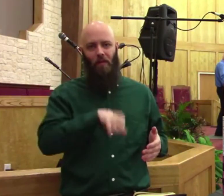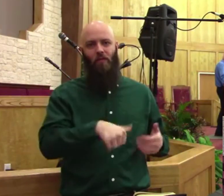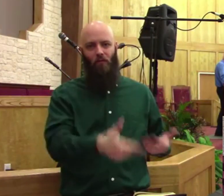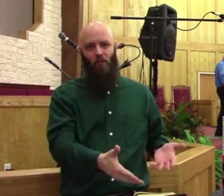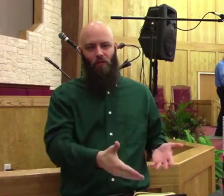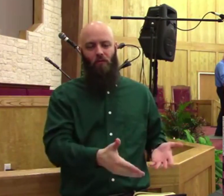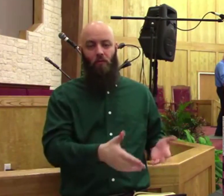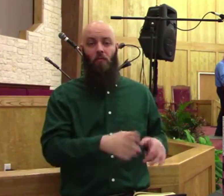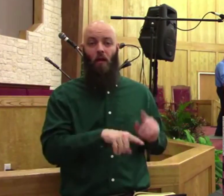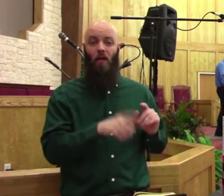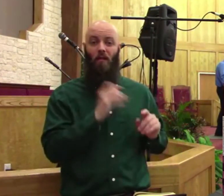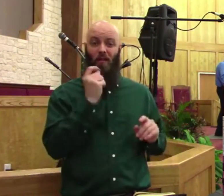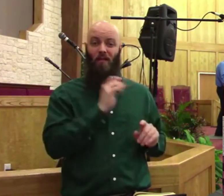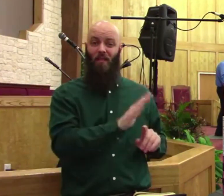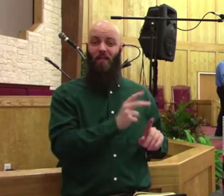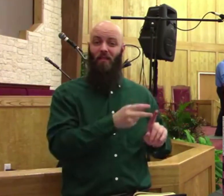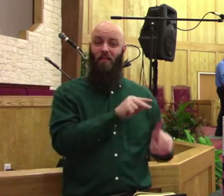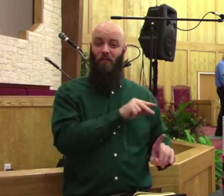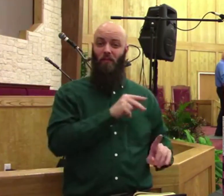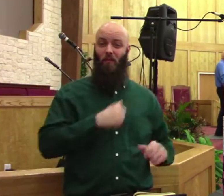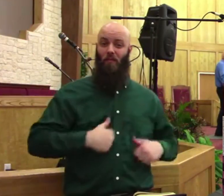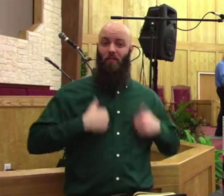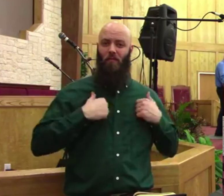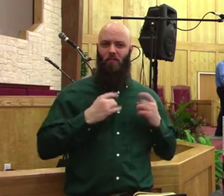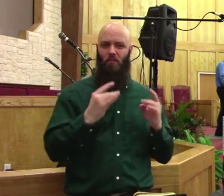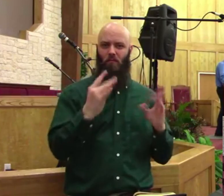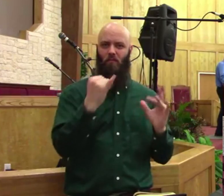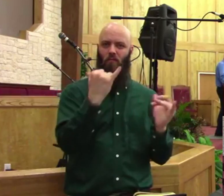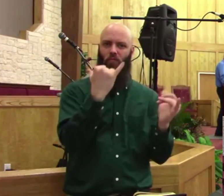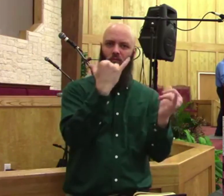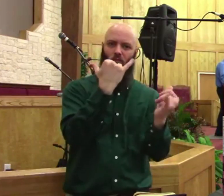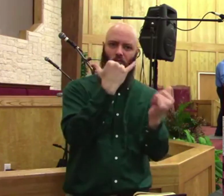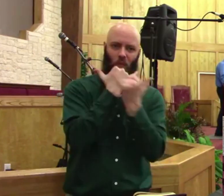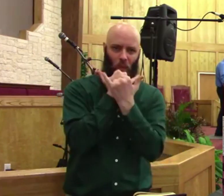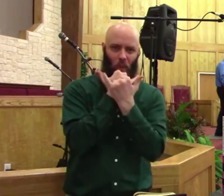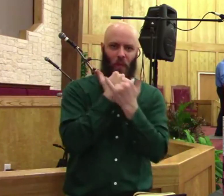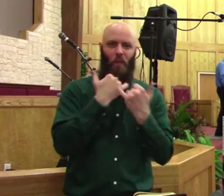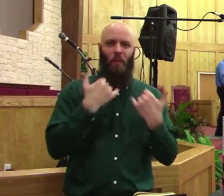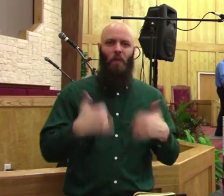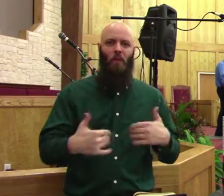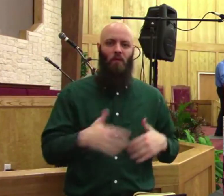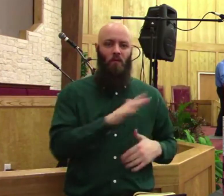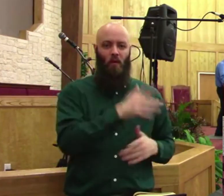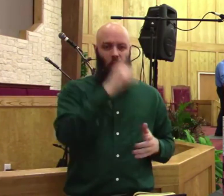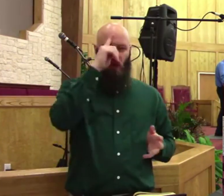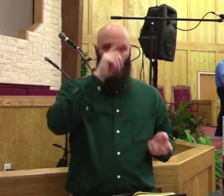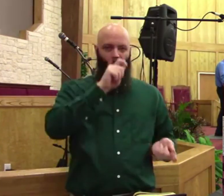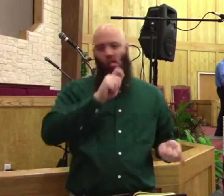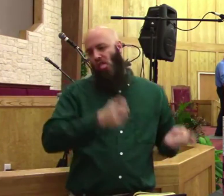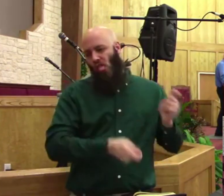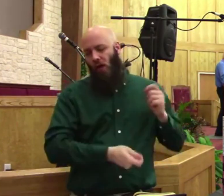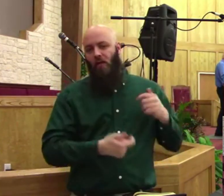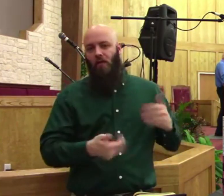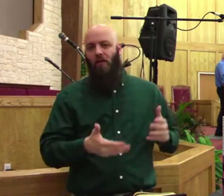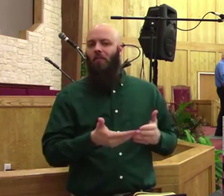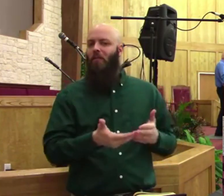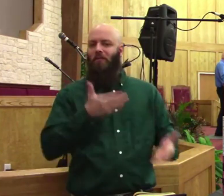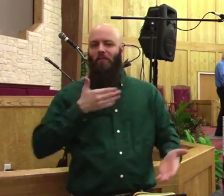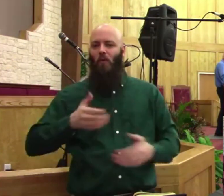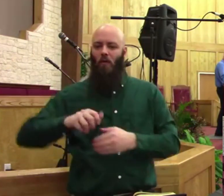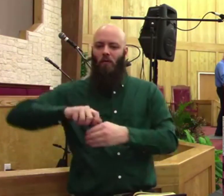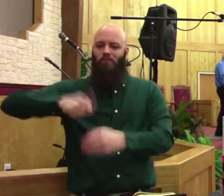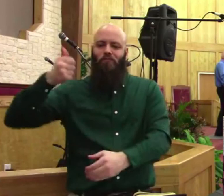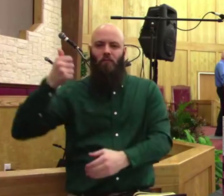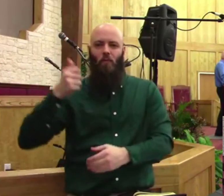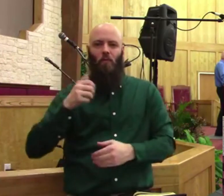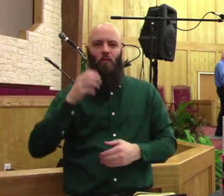view of life was wrong, and their thinking was twisted long before they opened the first bottle of wine